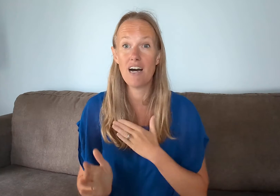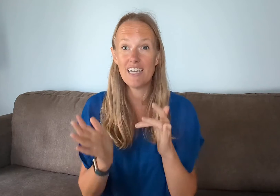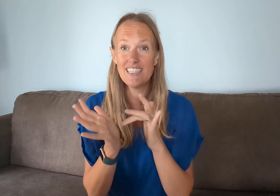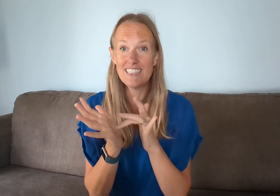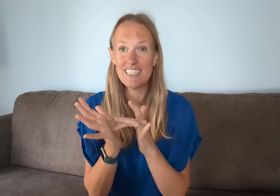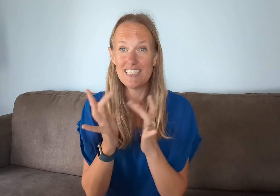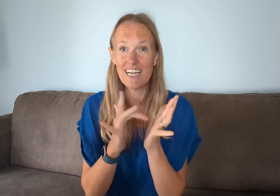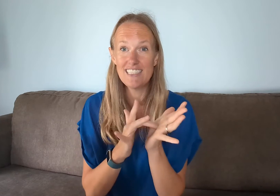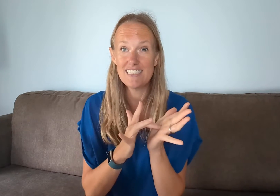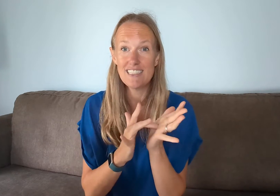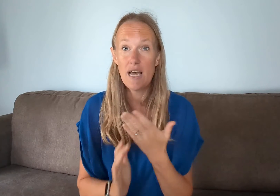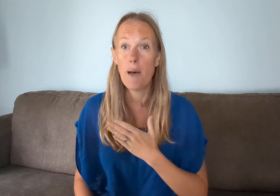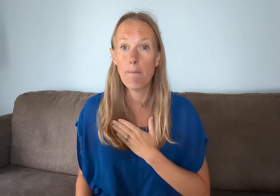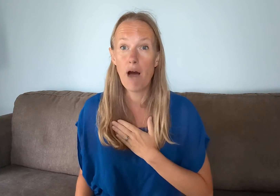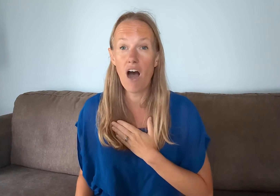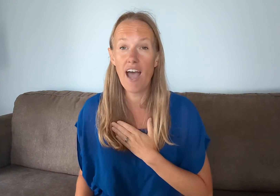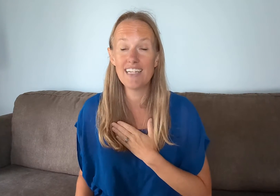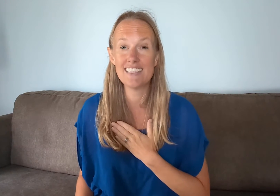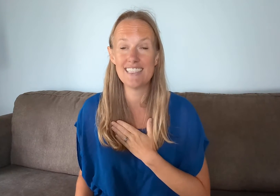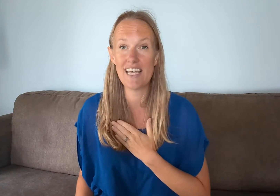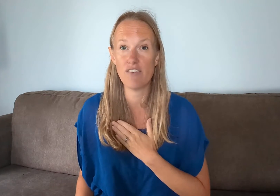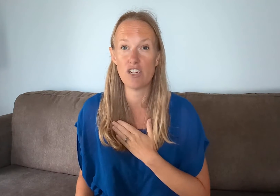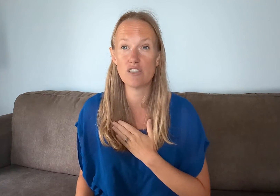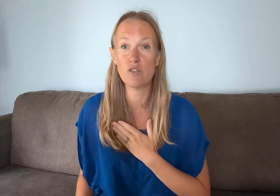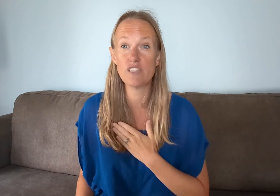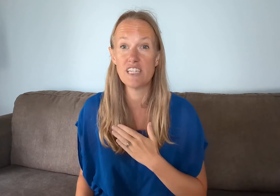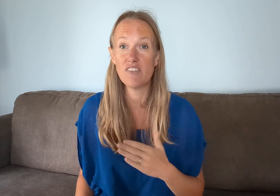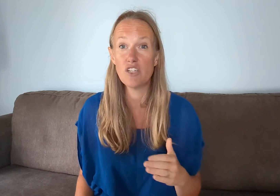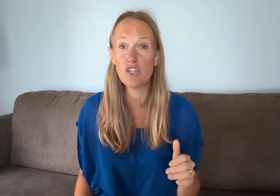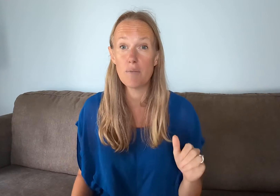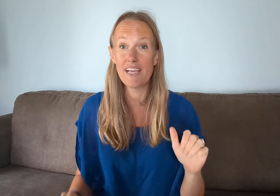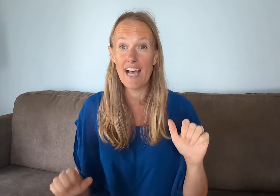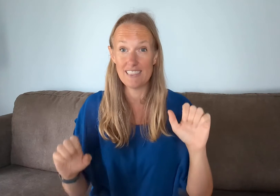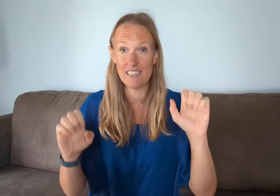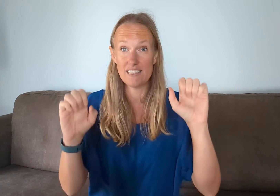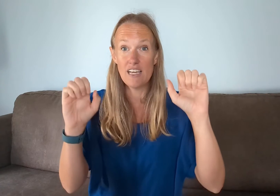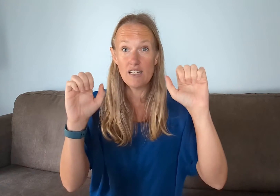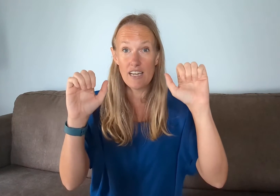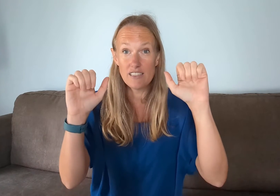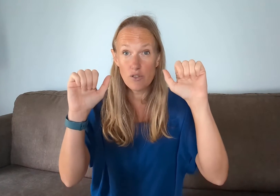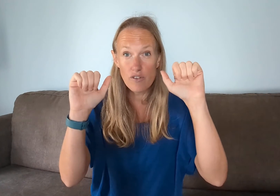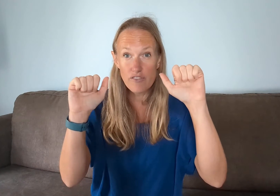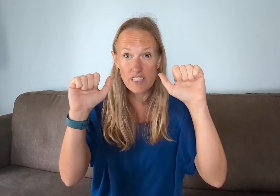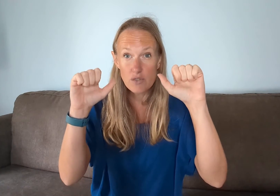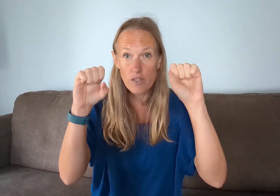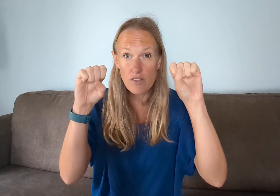My, Jesus, my Savior. So for Savior, you're going to make S's. Okay, so you have a fist with your